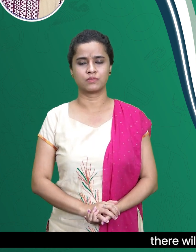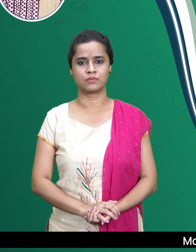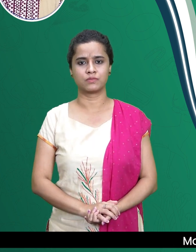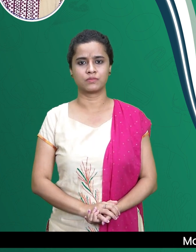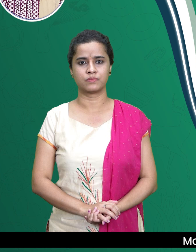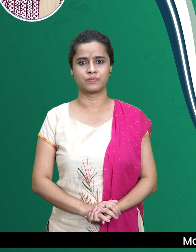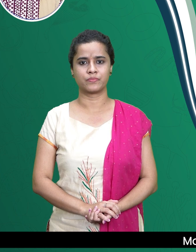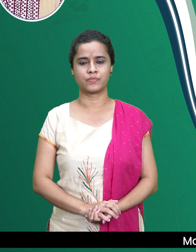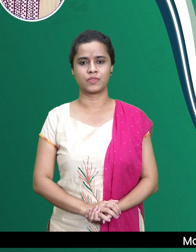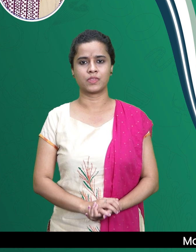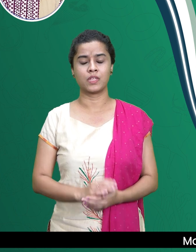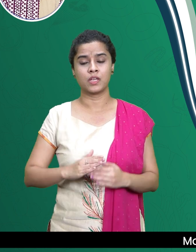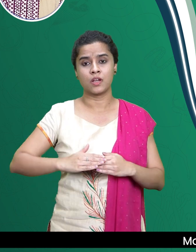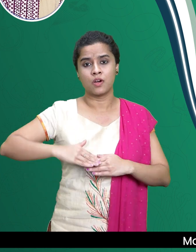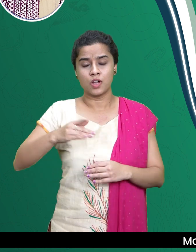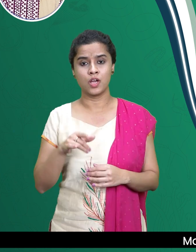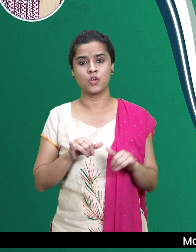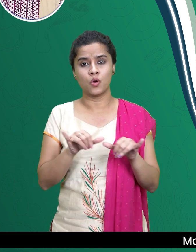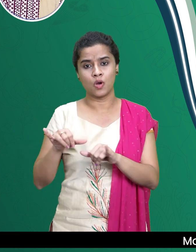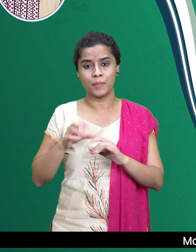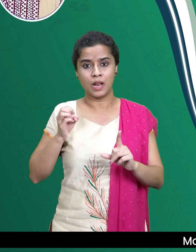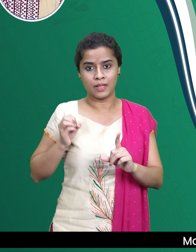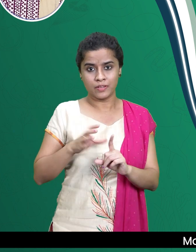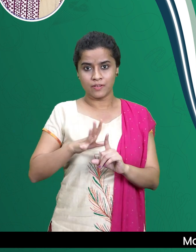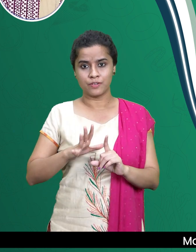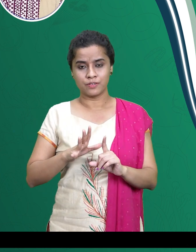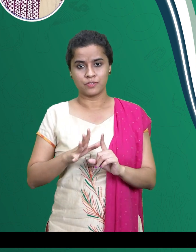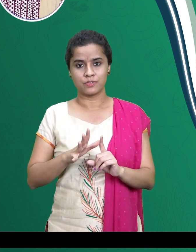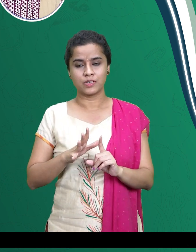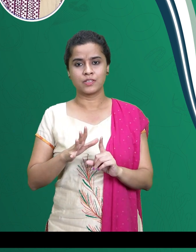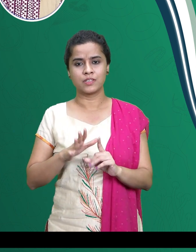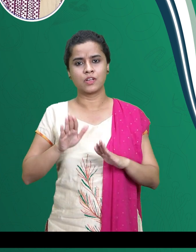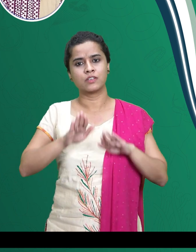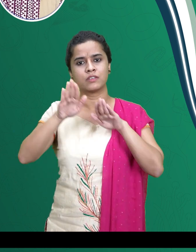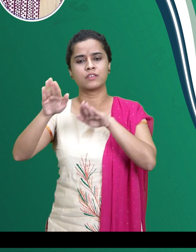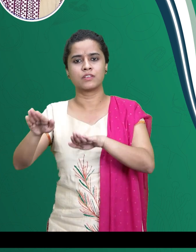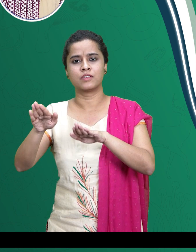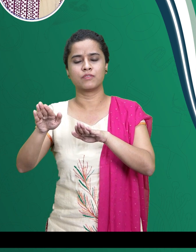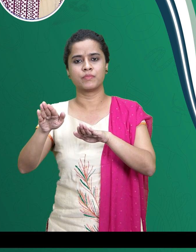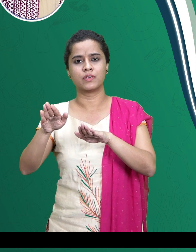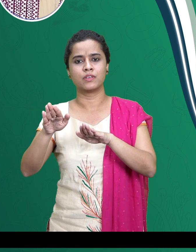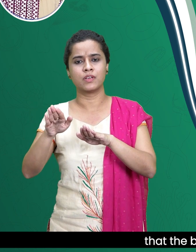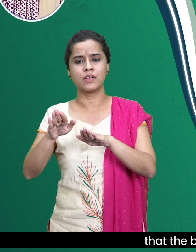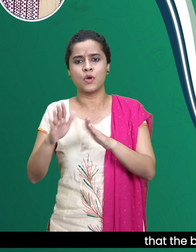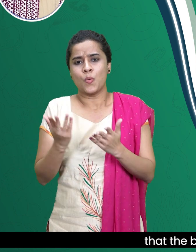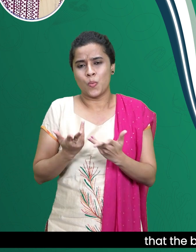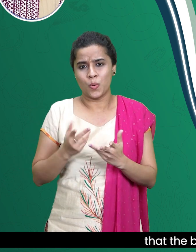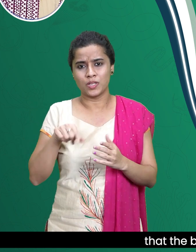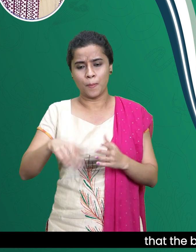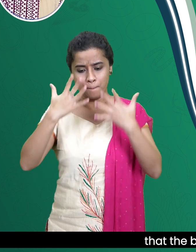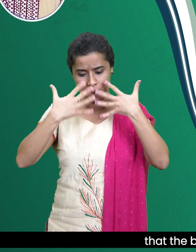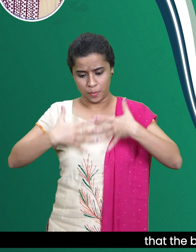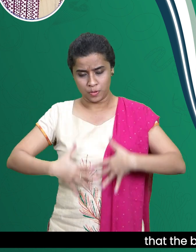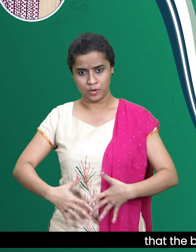Most of these common effects depend on the fact that the